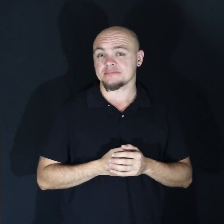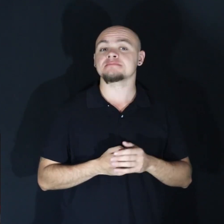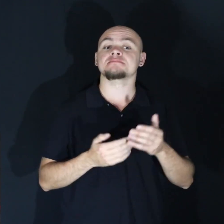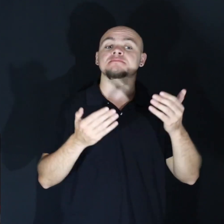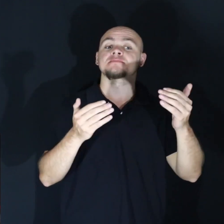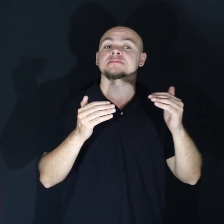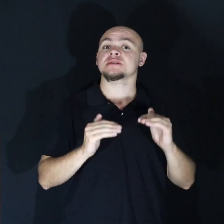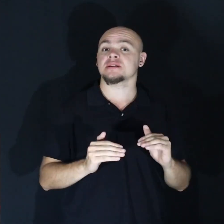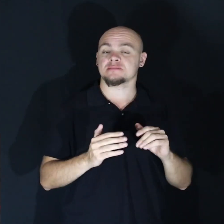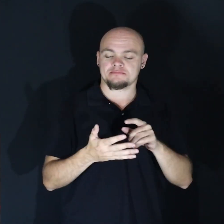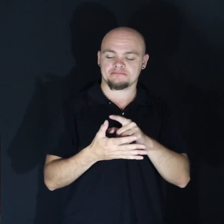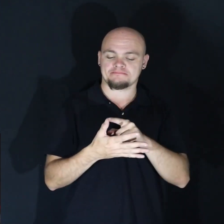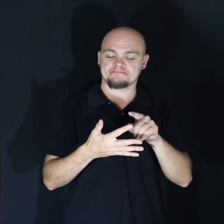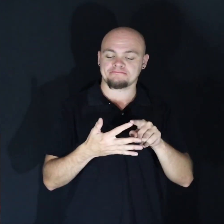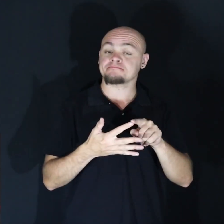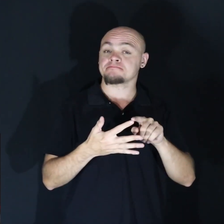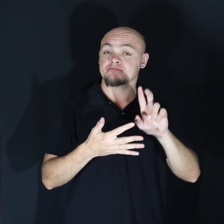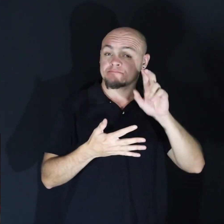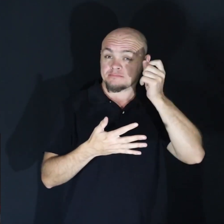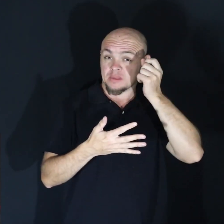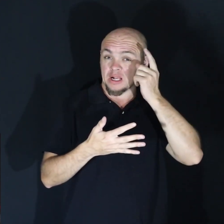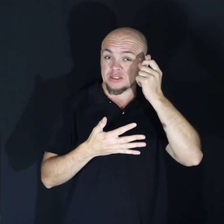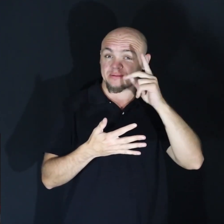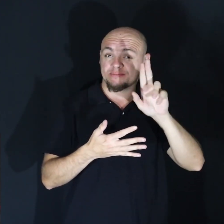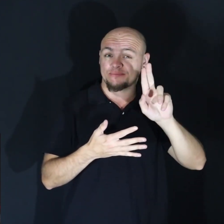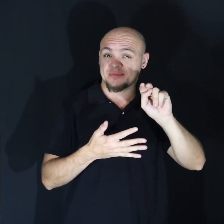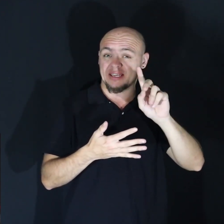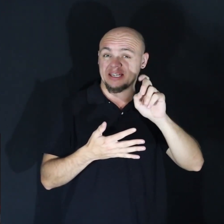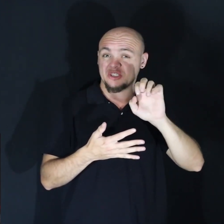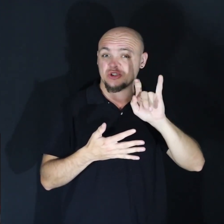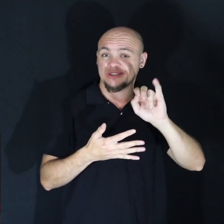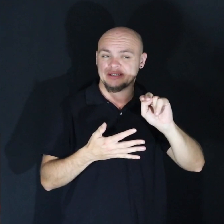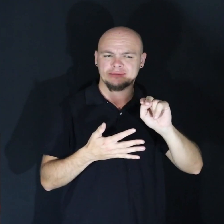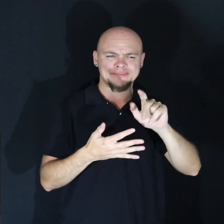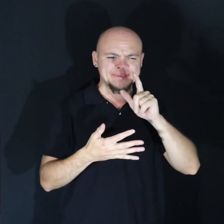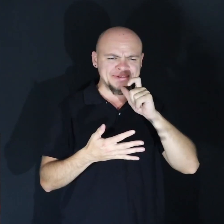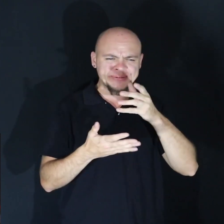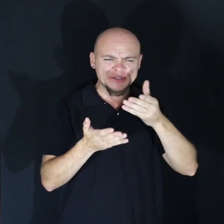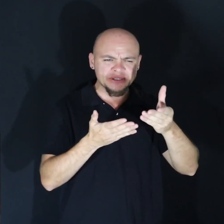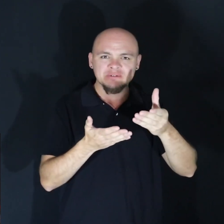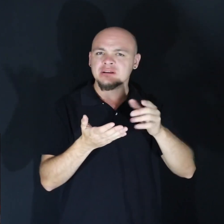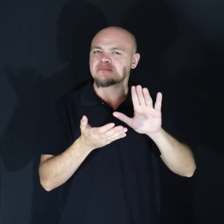Next is understanding whom you are serving and what support is needed.